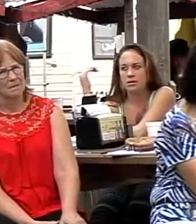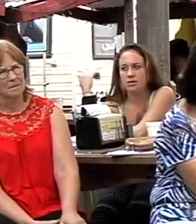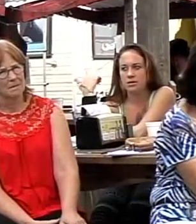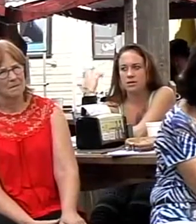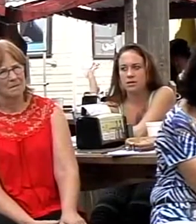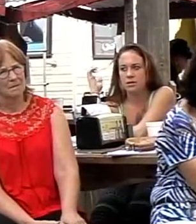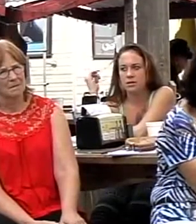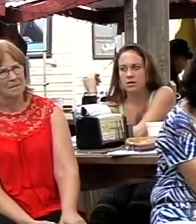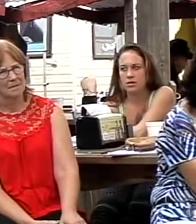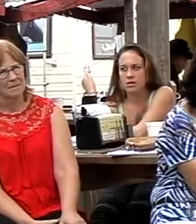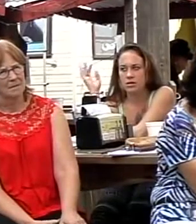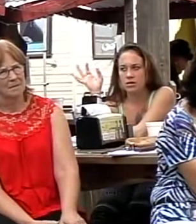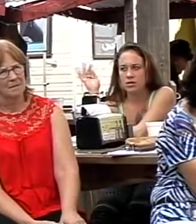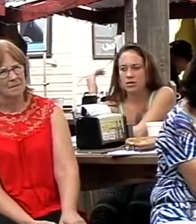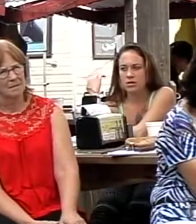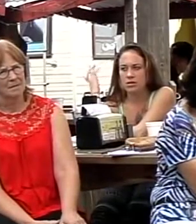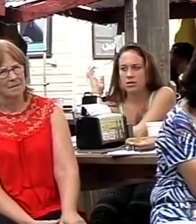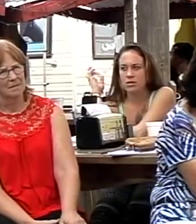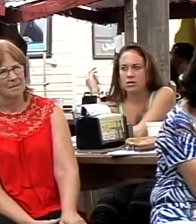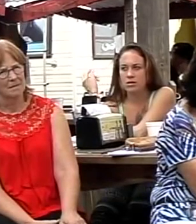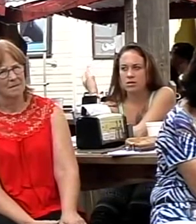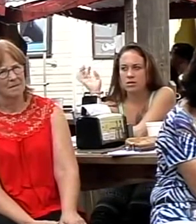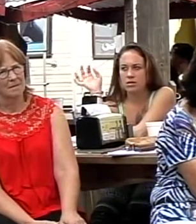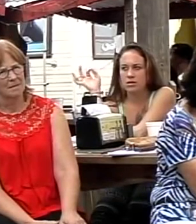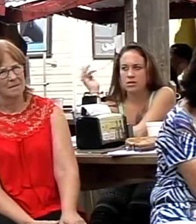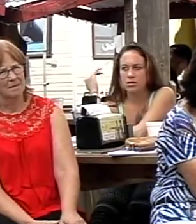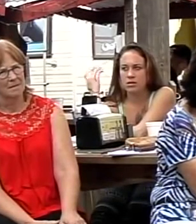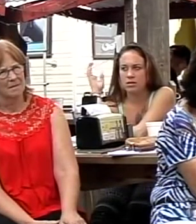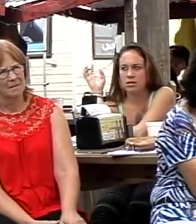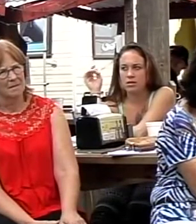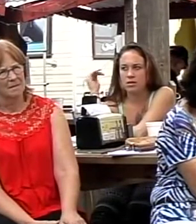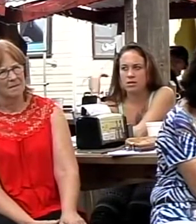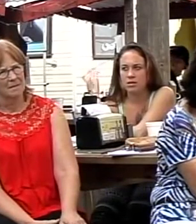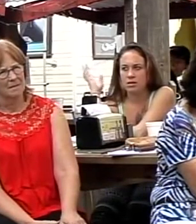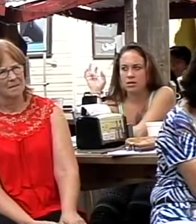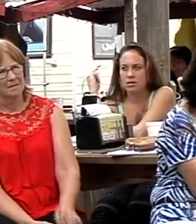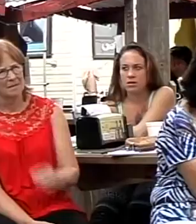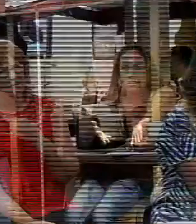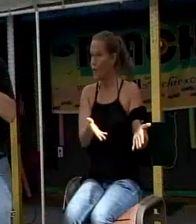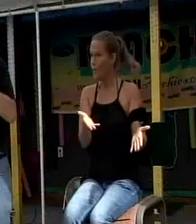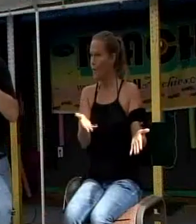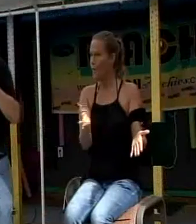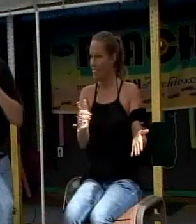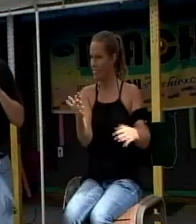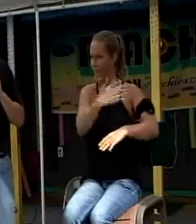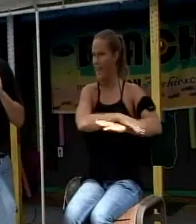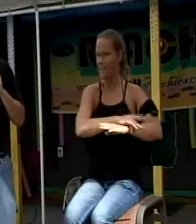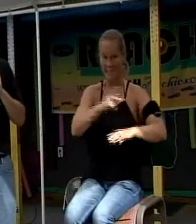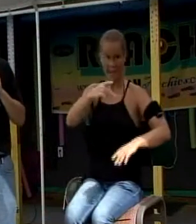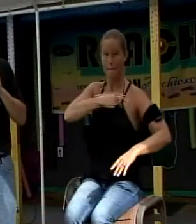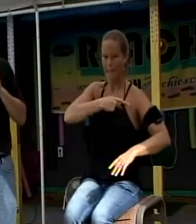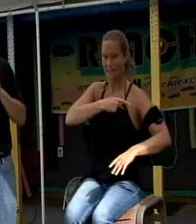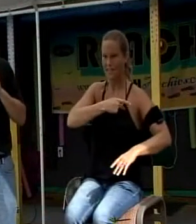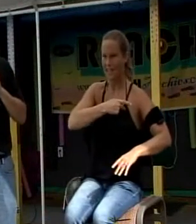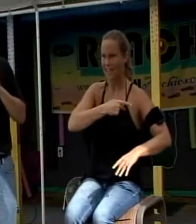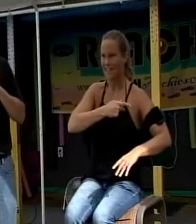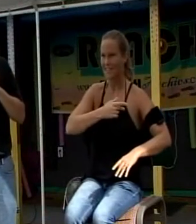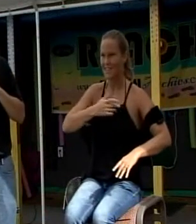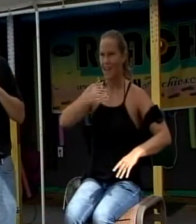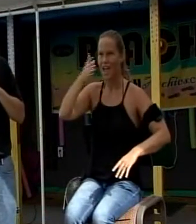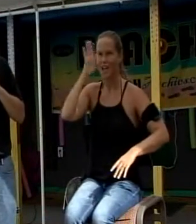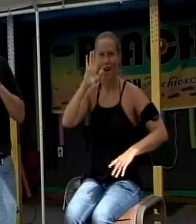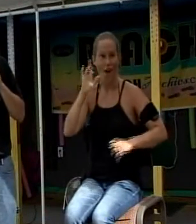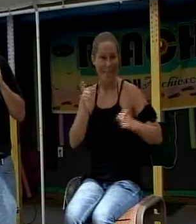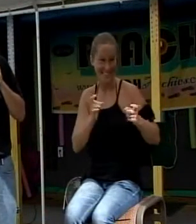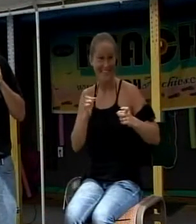So that day, when they were in one accord, when God actually was in control, God brought 3,000 people